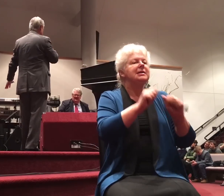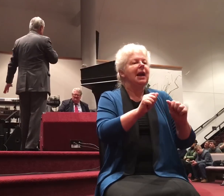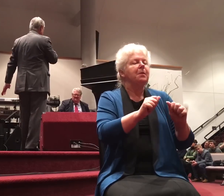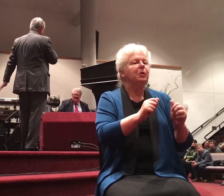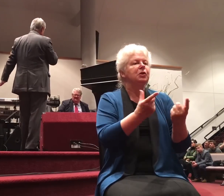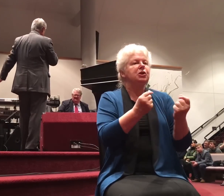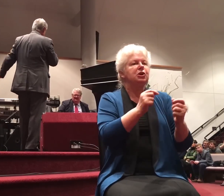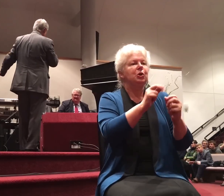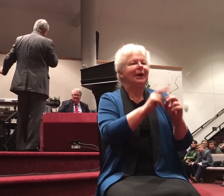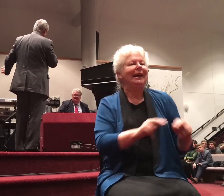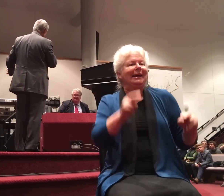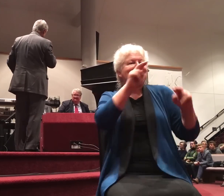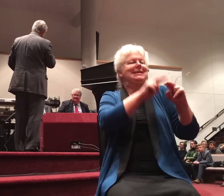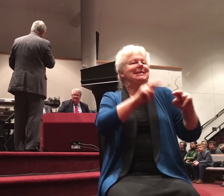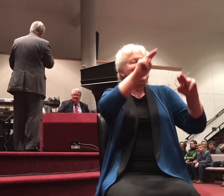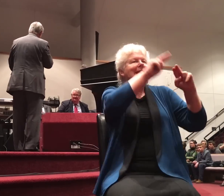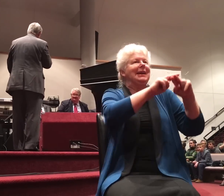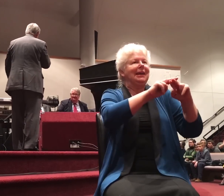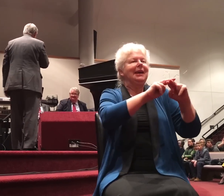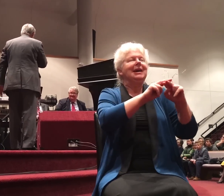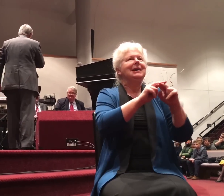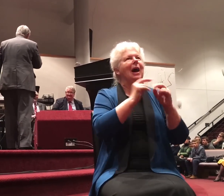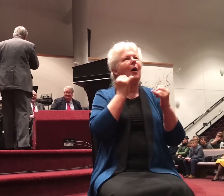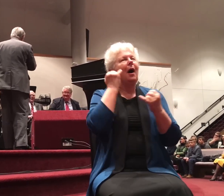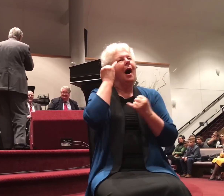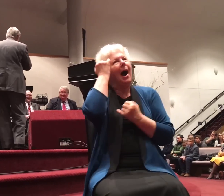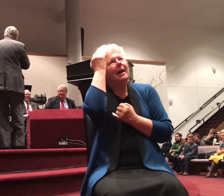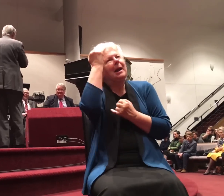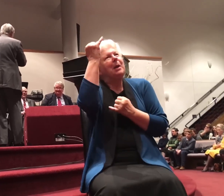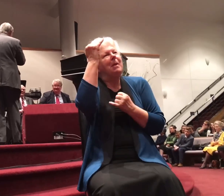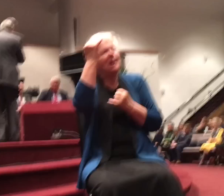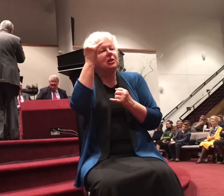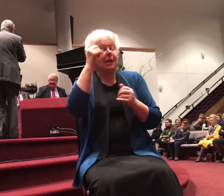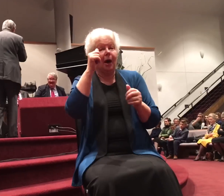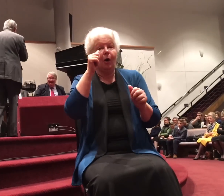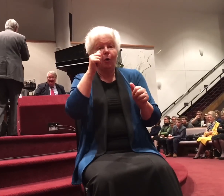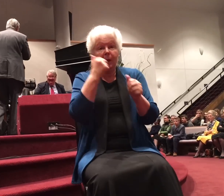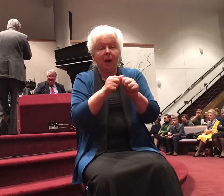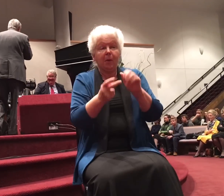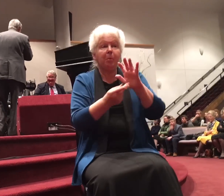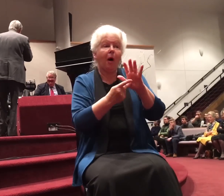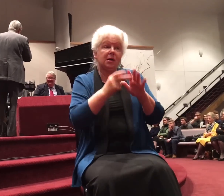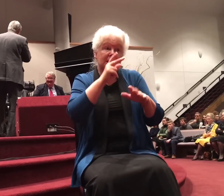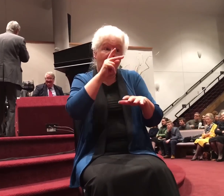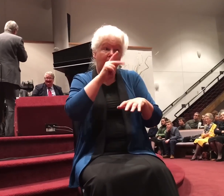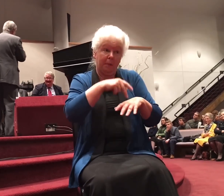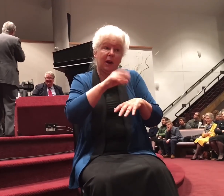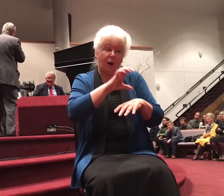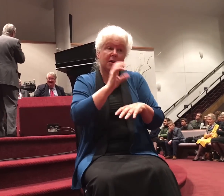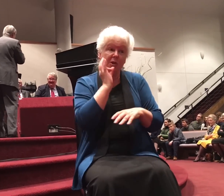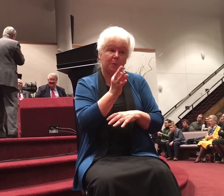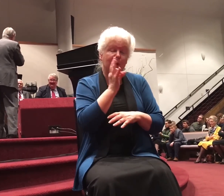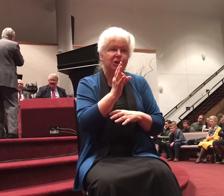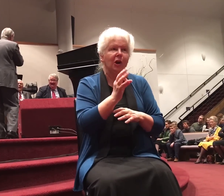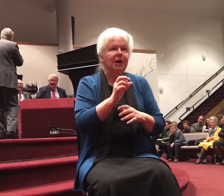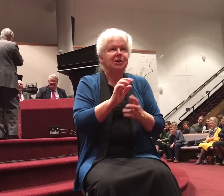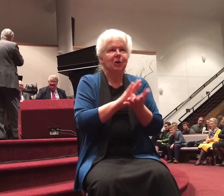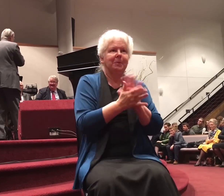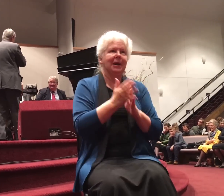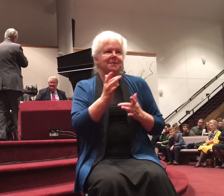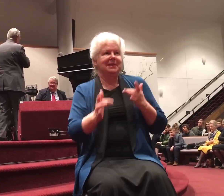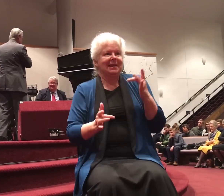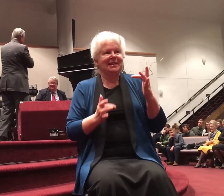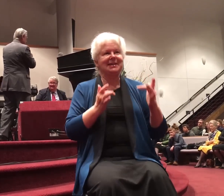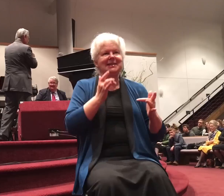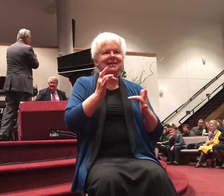And then I imagine the anointing starts to flow. He is a Pentecostal preacher after all. He starts getting beside himself.